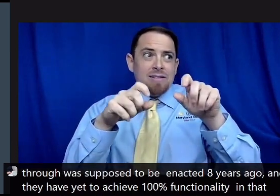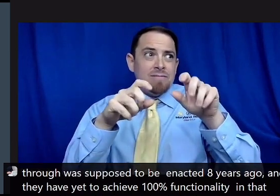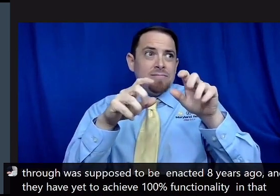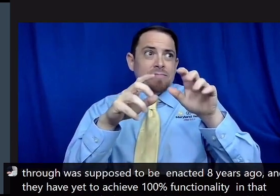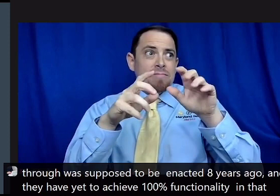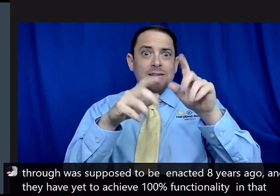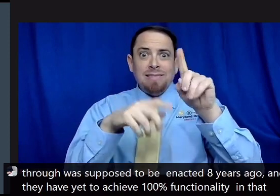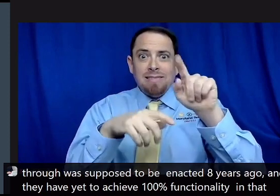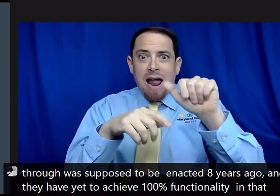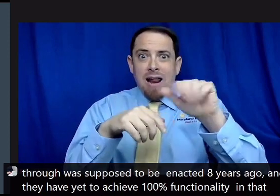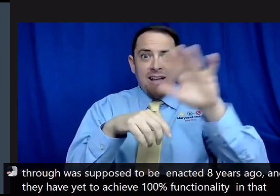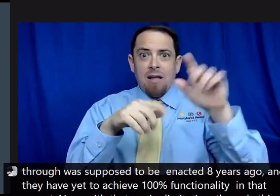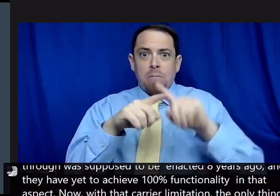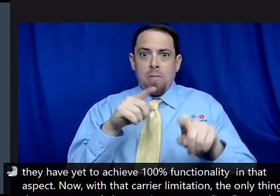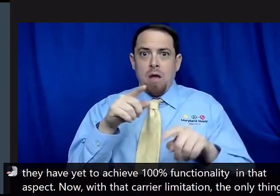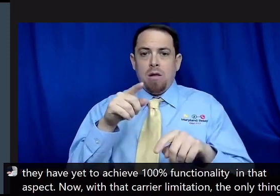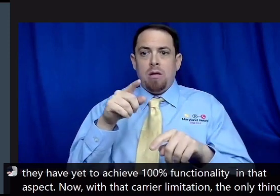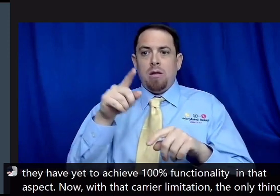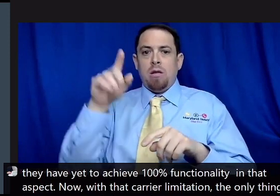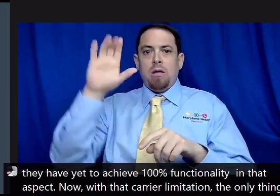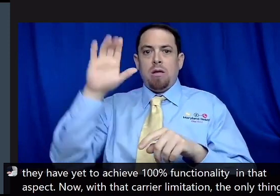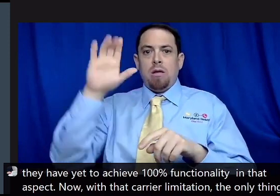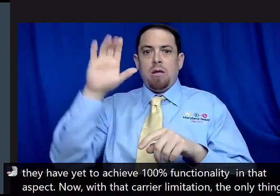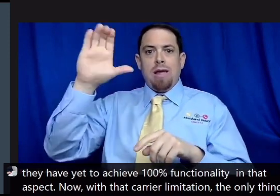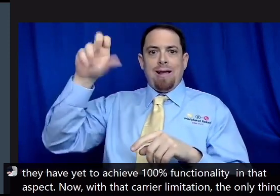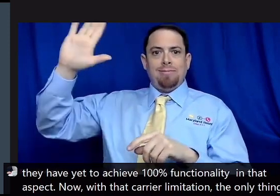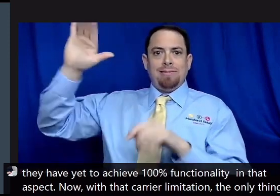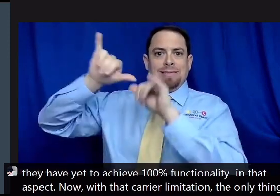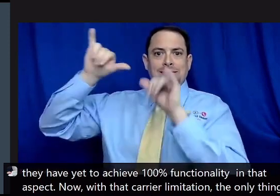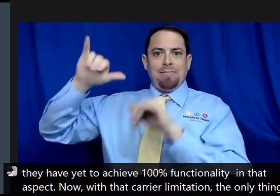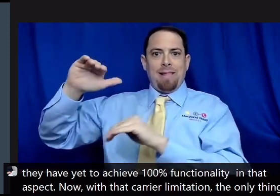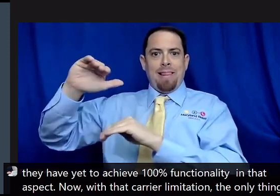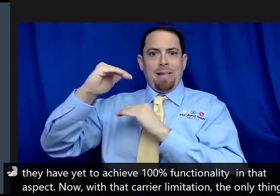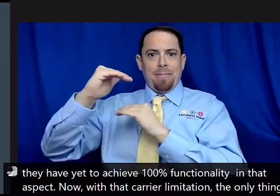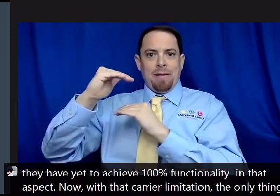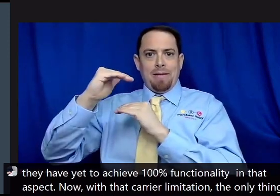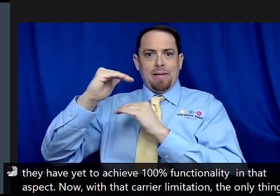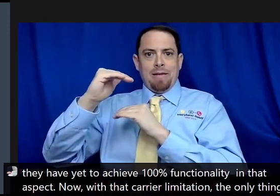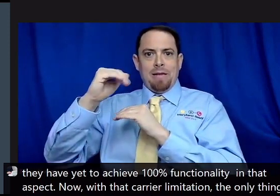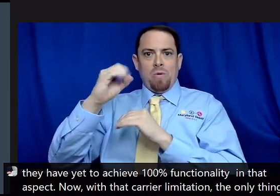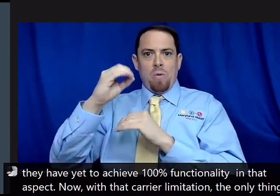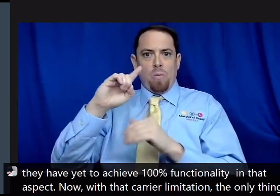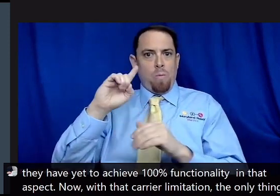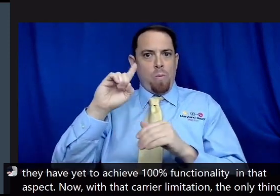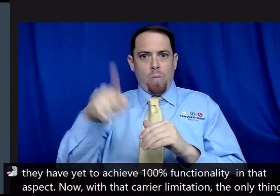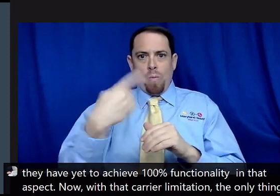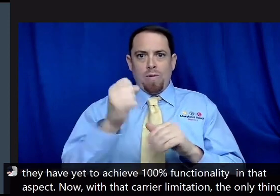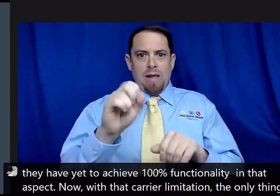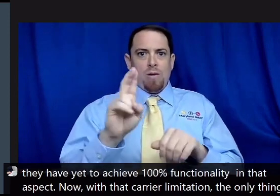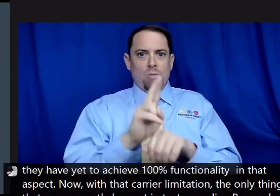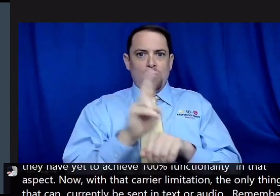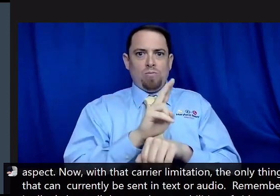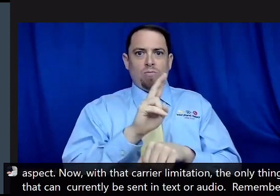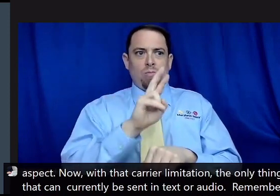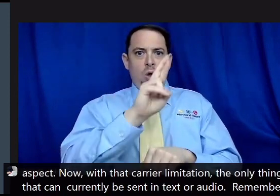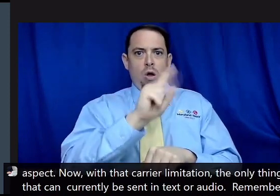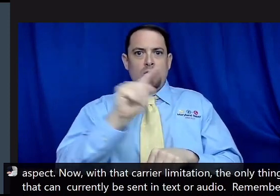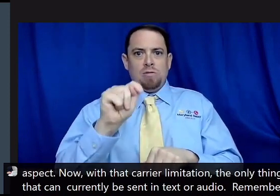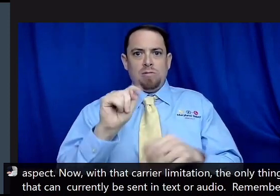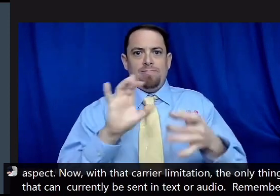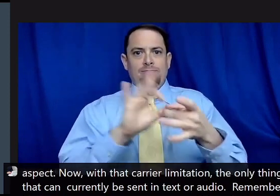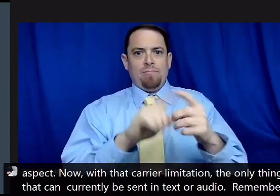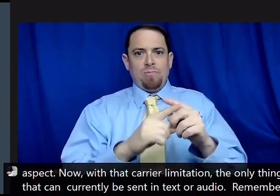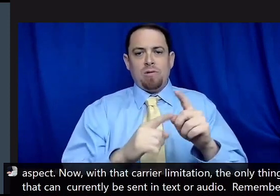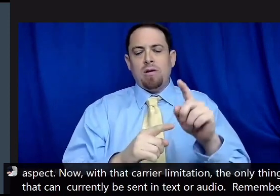Remember, I talked about all those other capabilities of video and data. Unfortunately, due to the systems that are in place with those carriers, the only